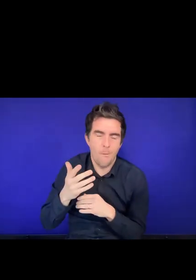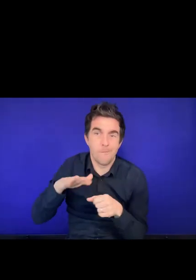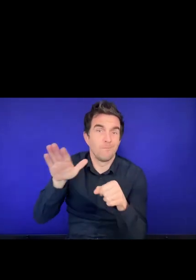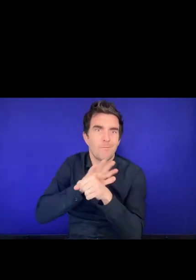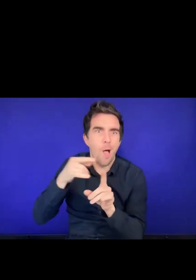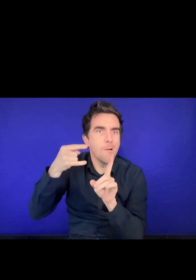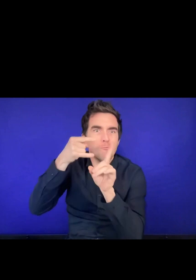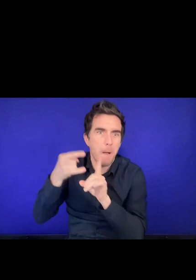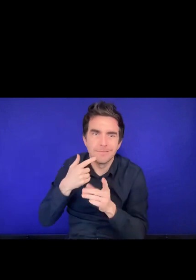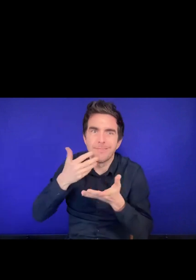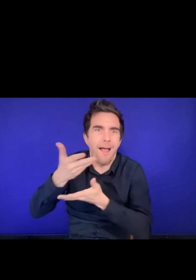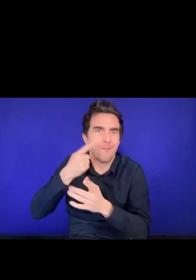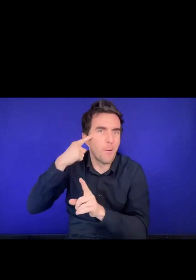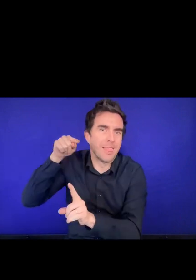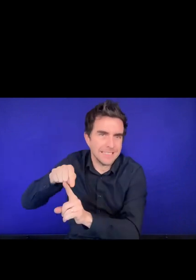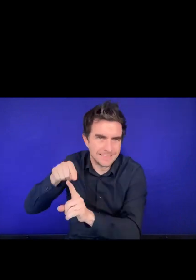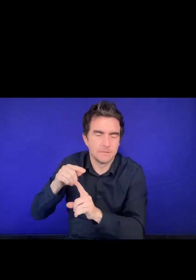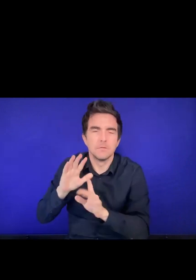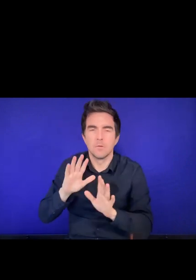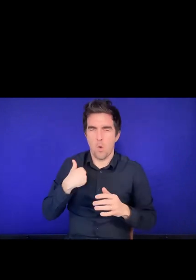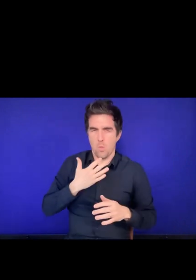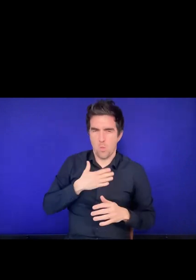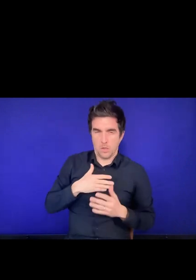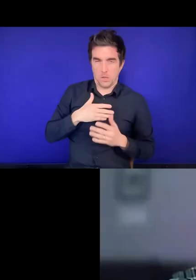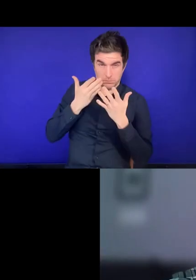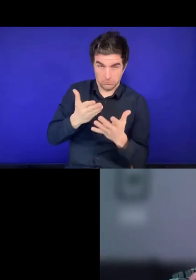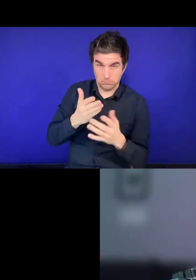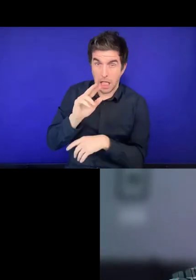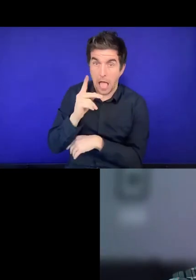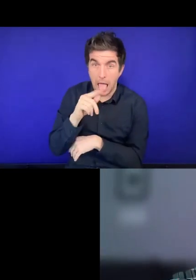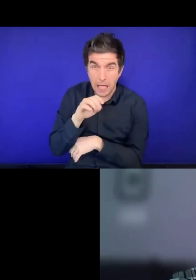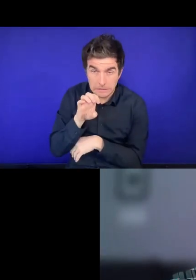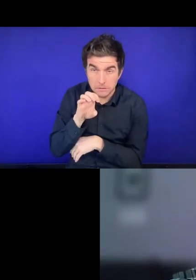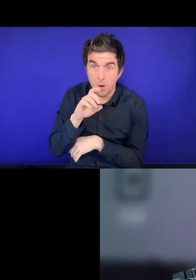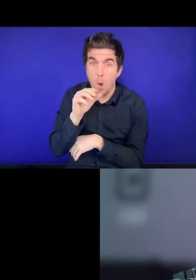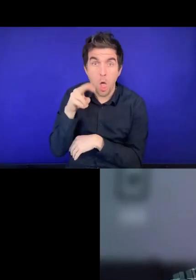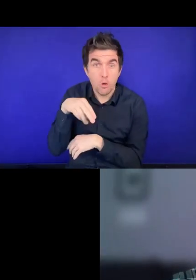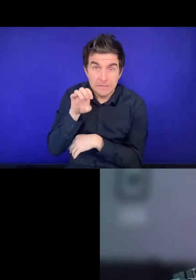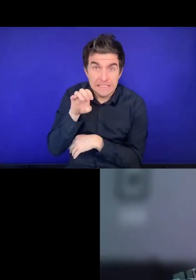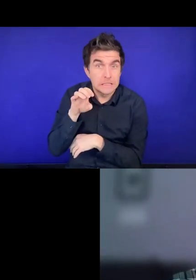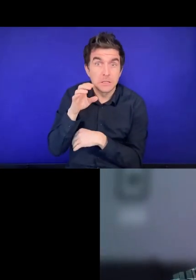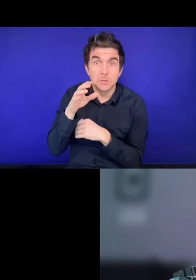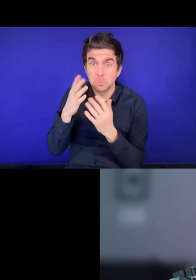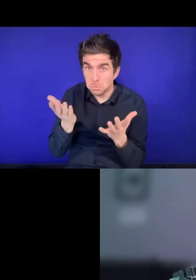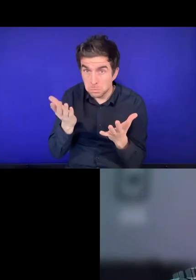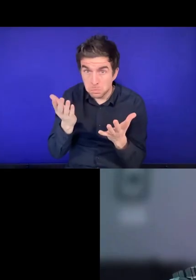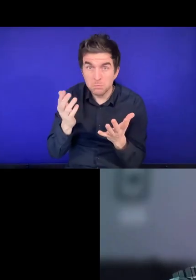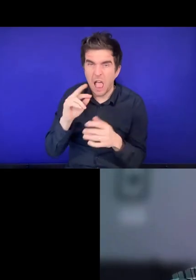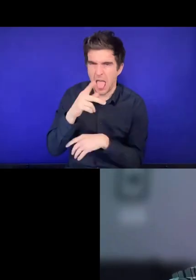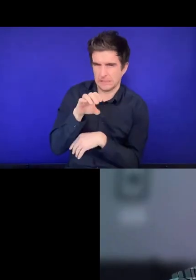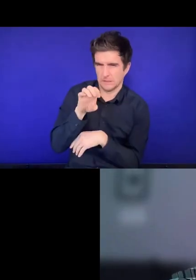then Elizabeth, if you want to add anything. Oh, I don't think I'm the best one for this particular question.